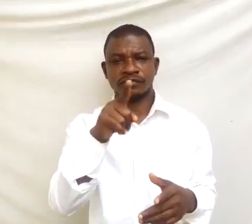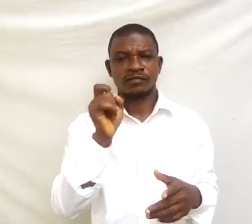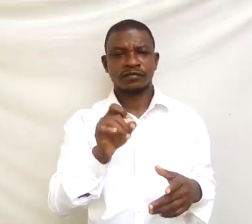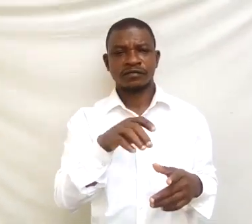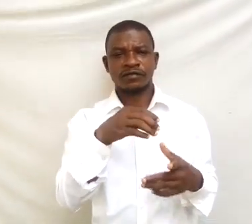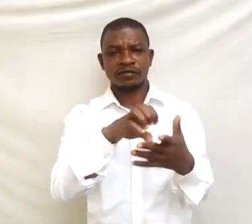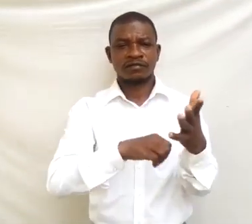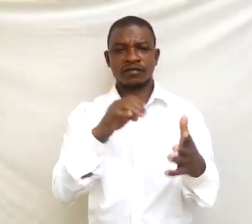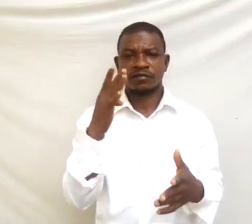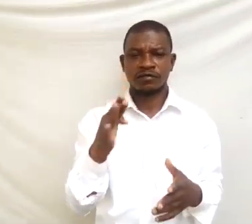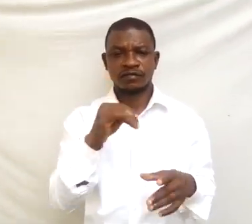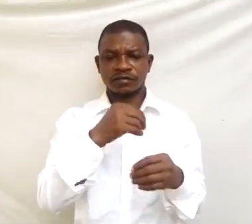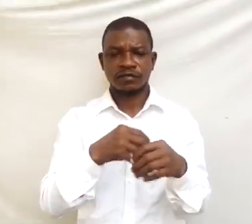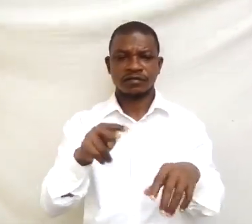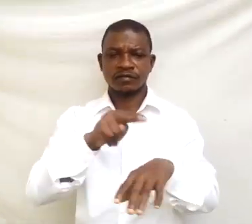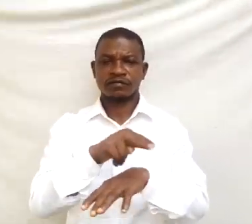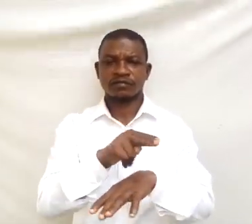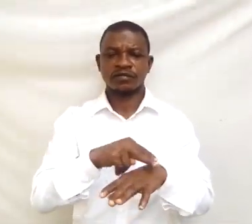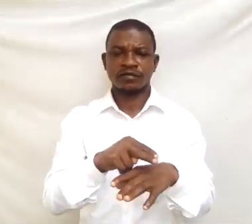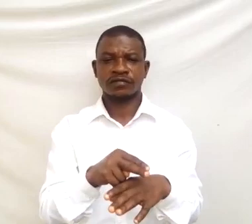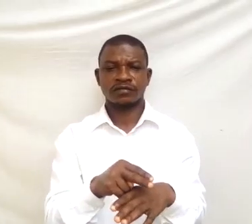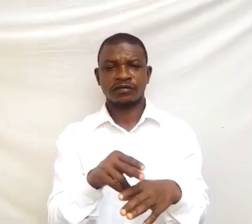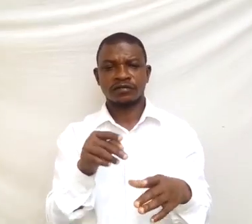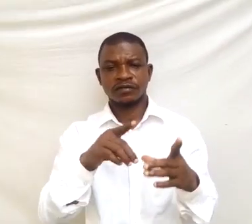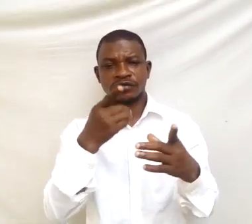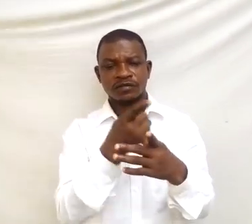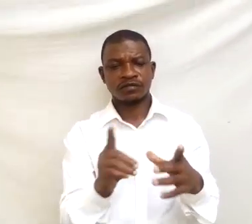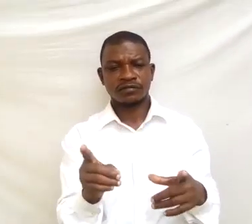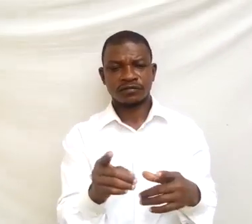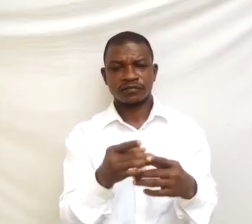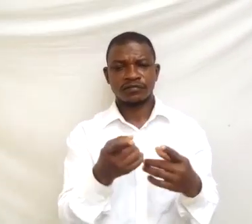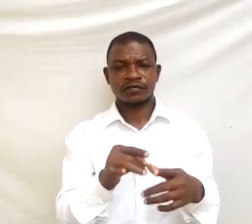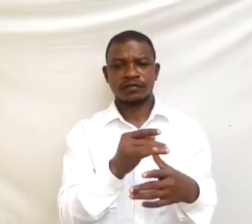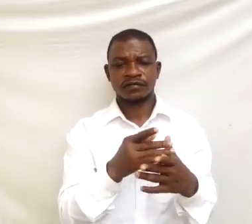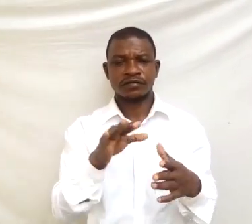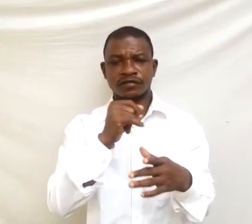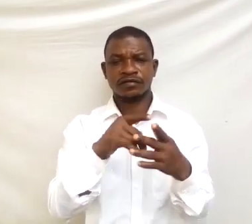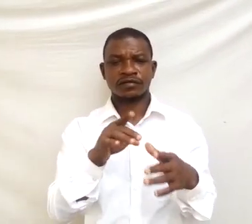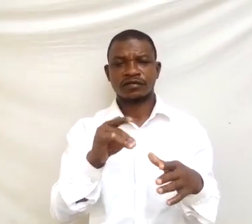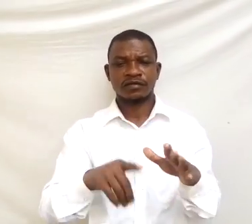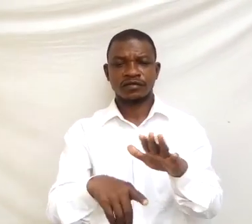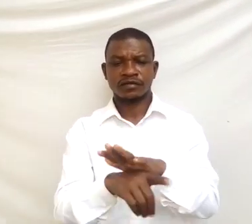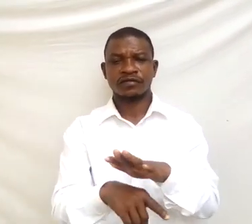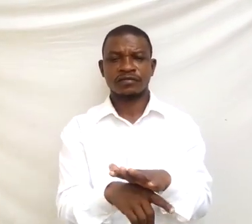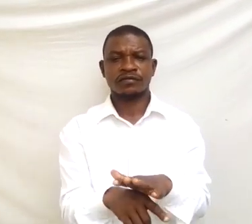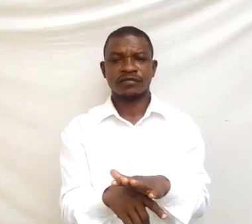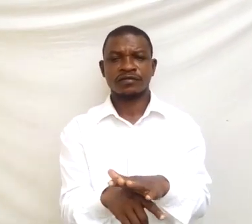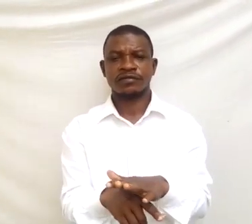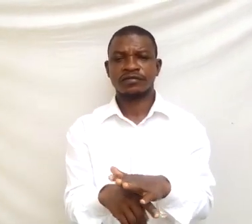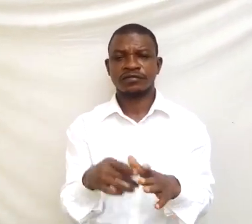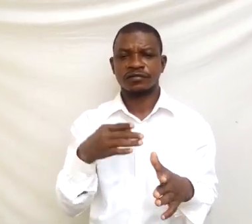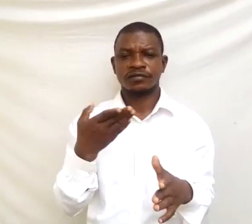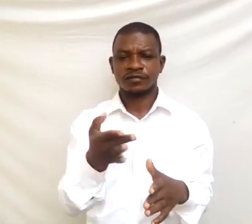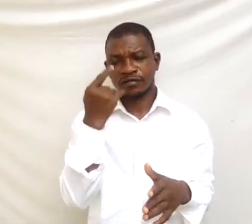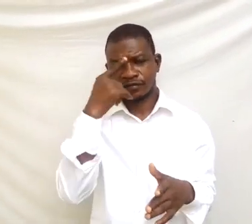4 in the numerator divides x minus 4 in the denominator. Therefore,